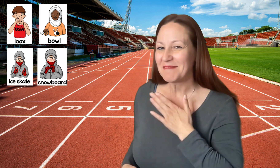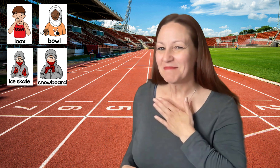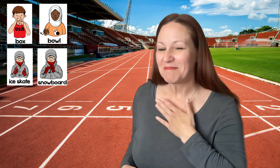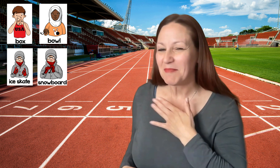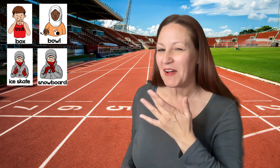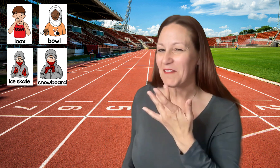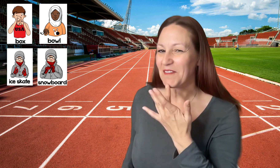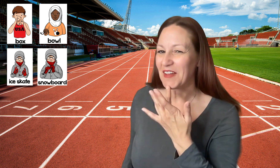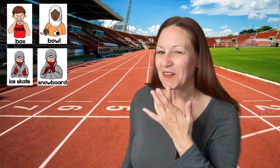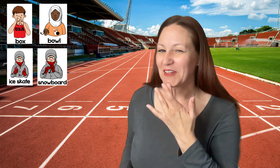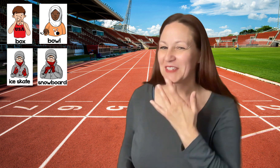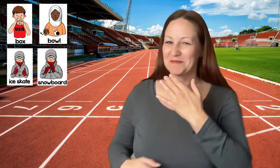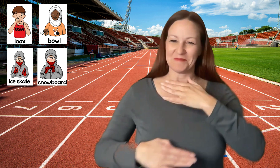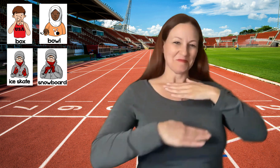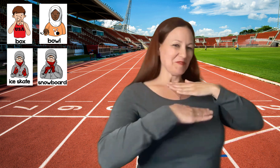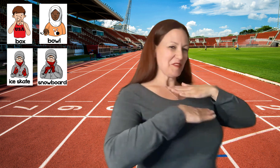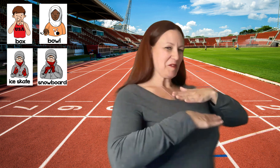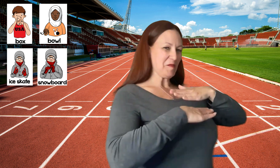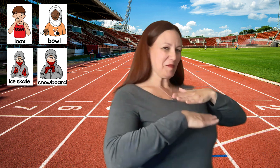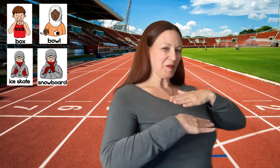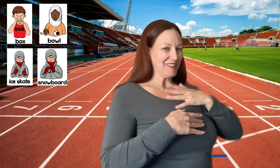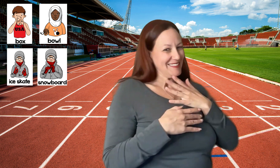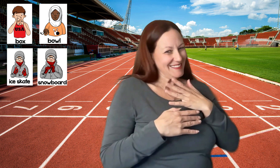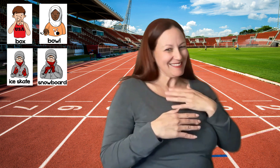That's my favorite, snowboard.